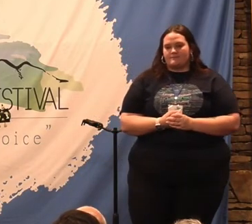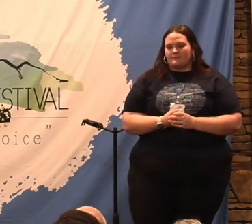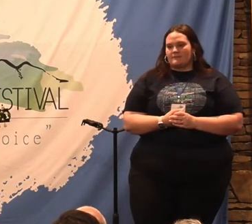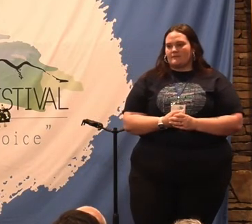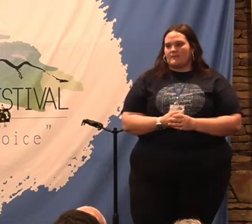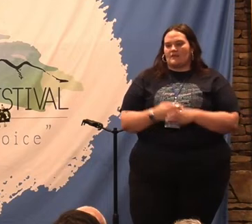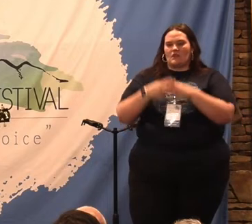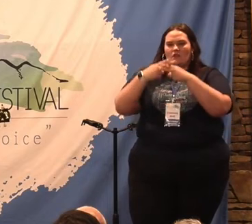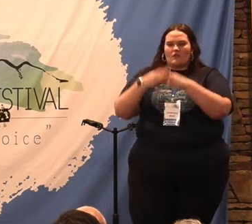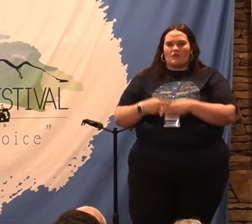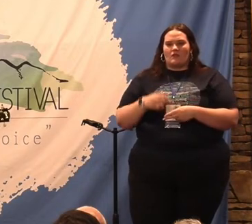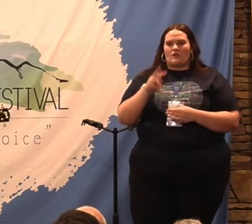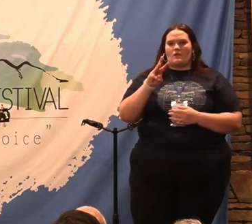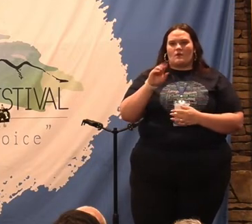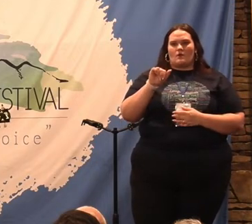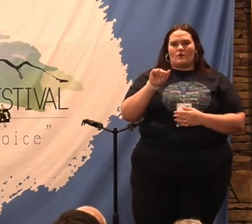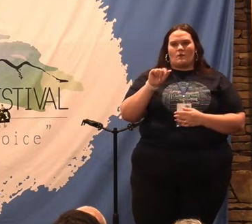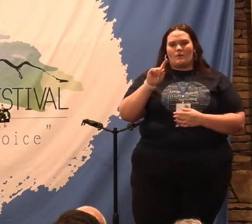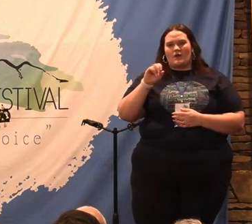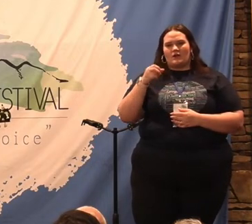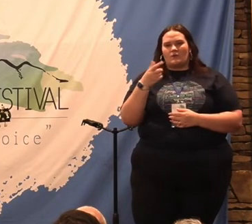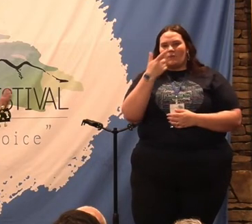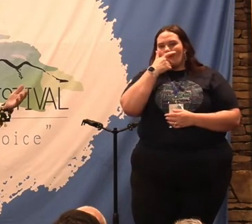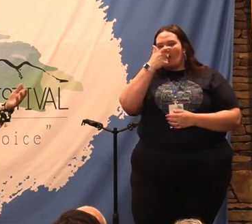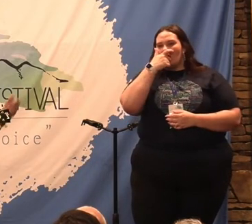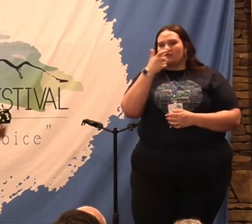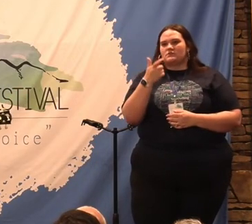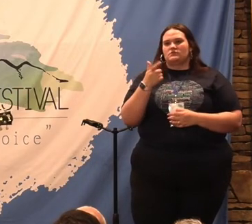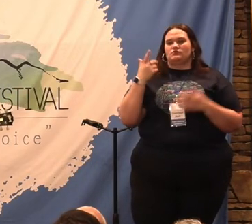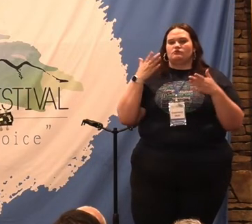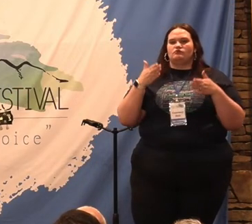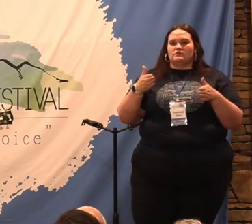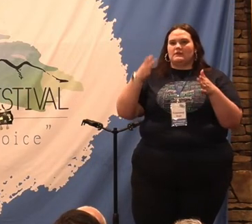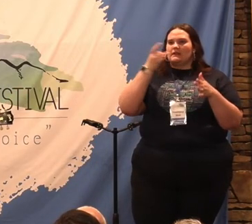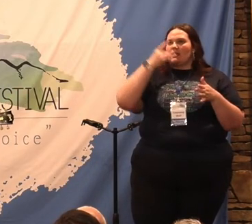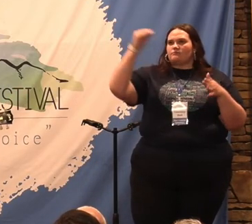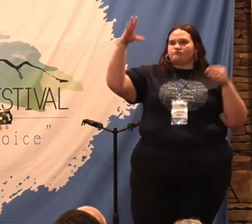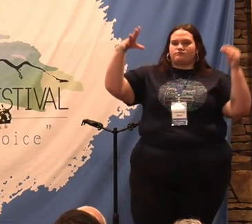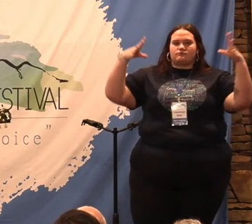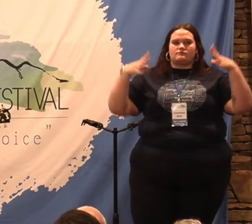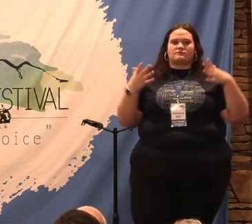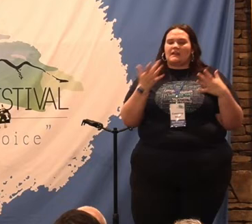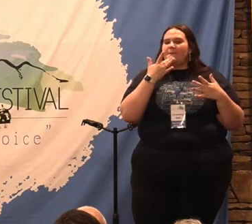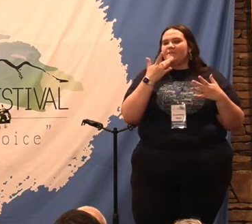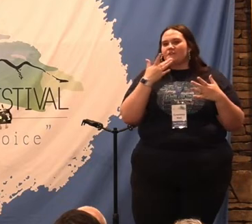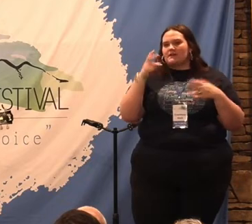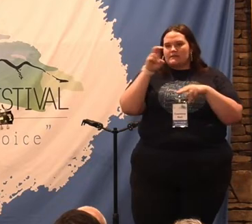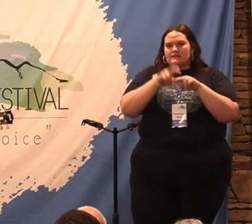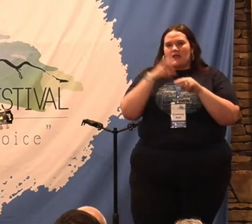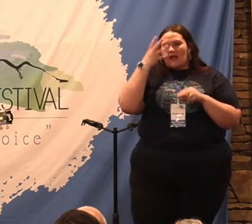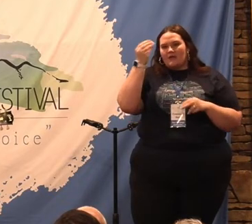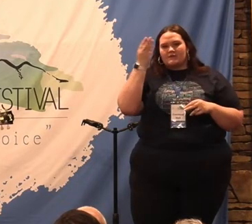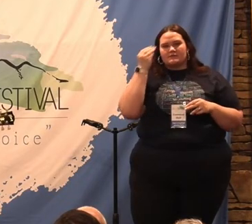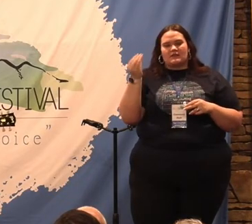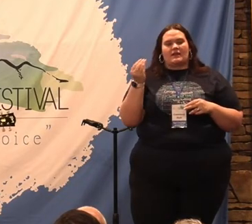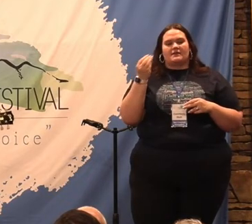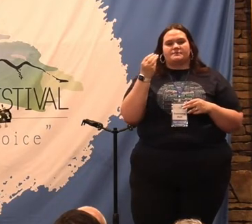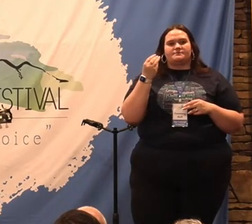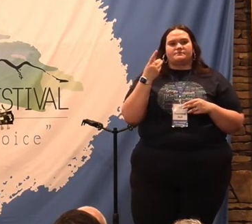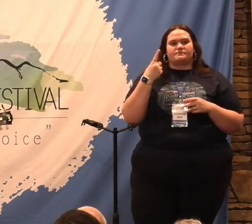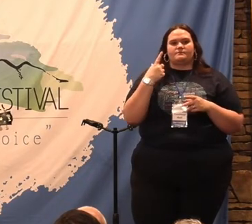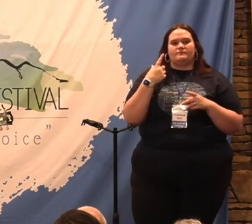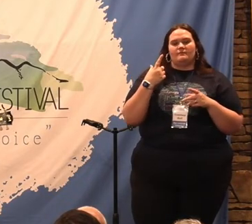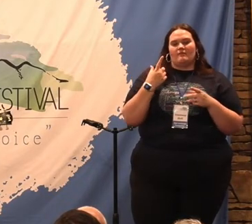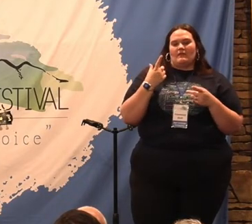he called it watch the street lights come on. So he just liked to go out and see if we could get a little air out there in Spartanburg in the summer.